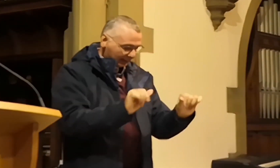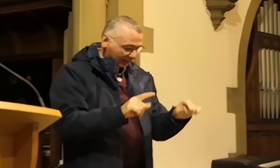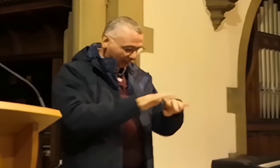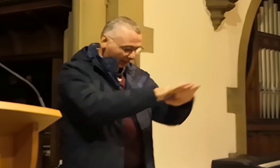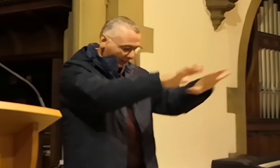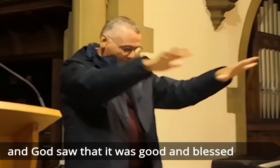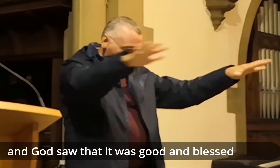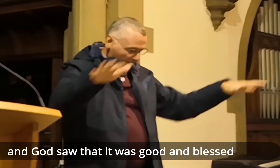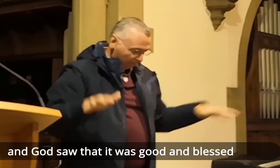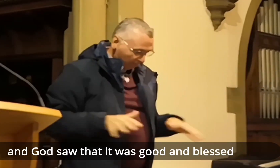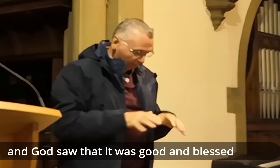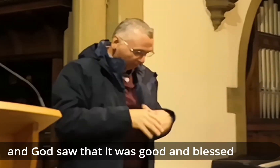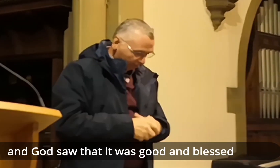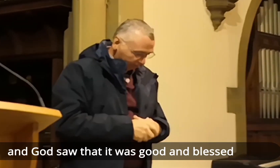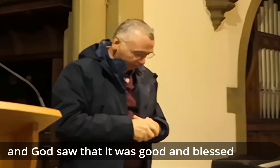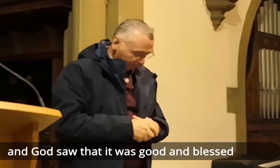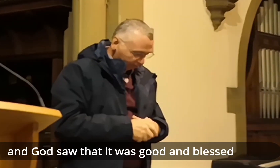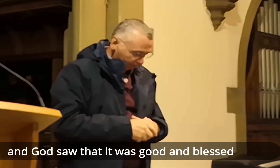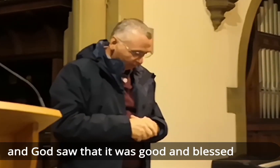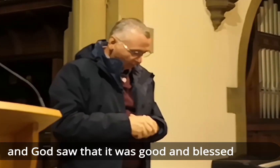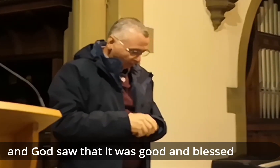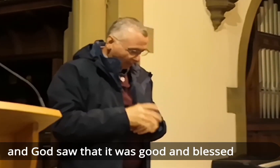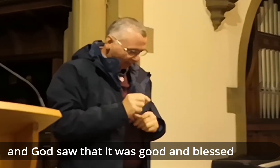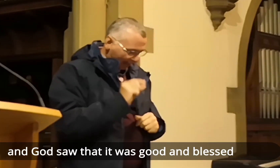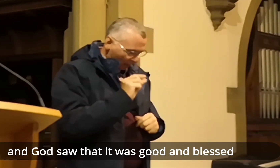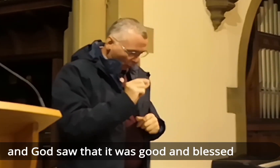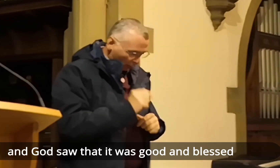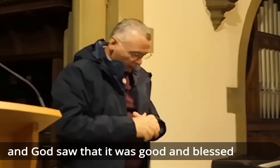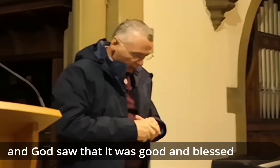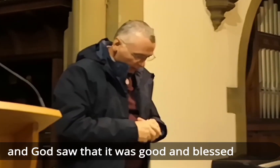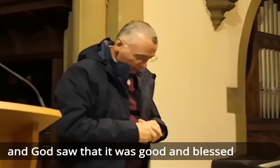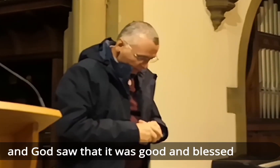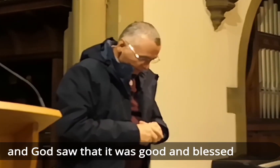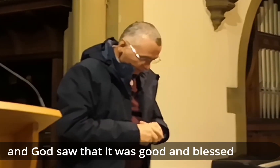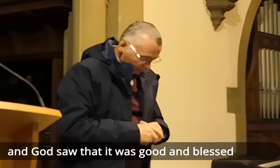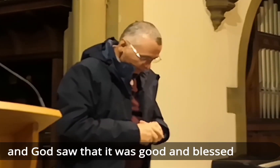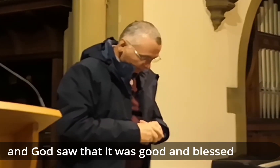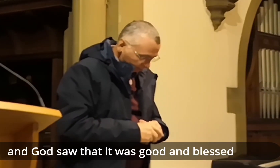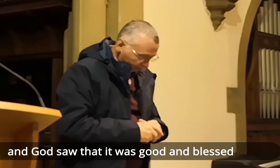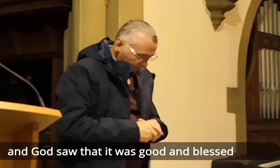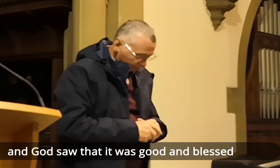And God saw that it was good and blessed.